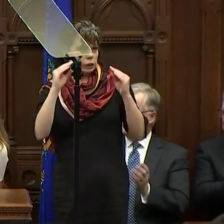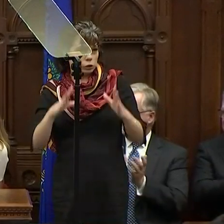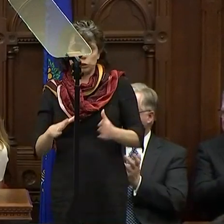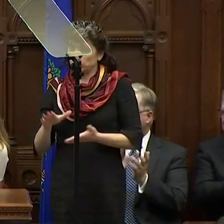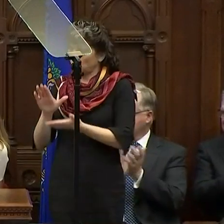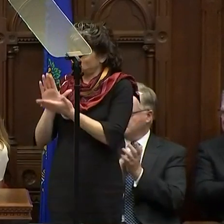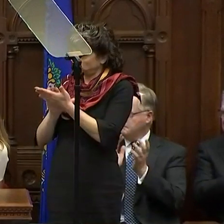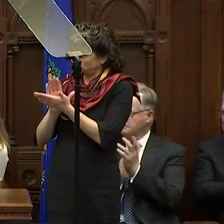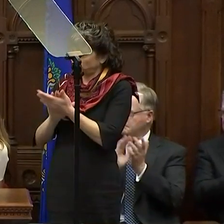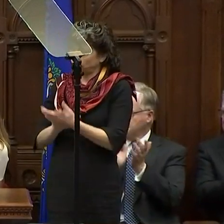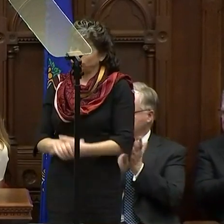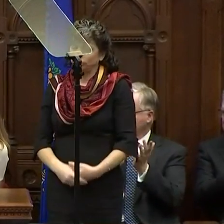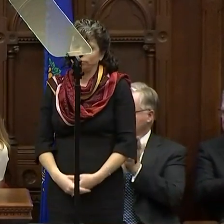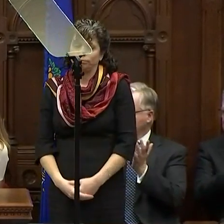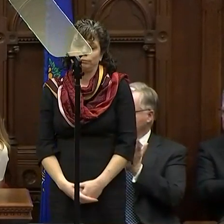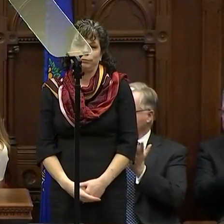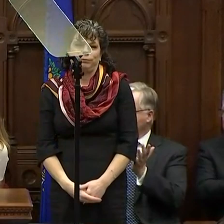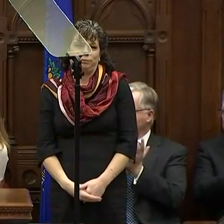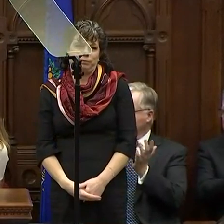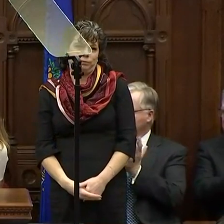teachers.